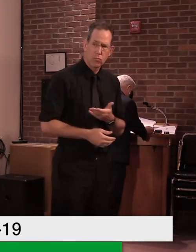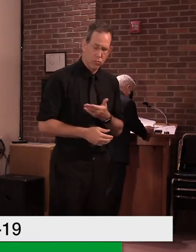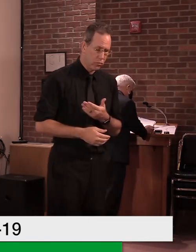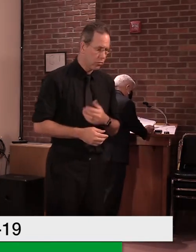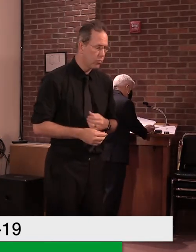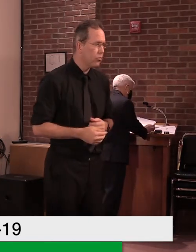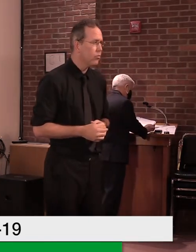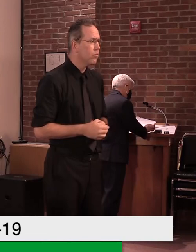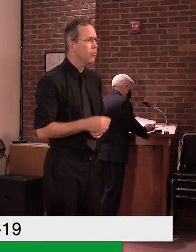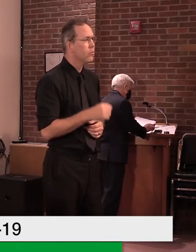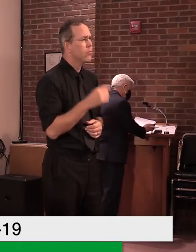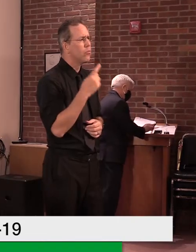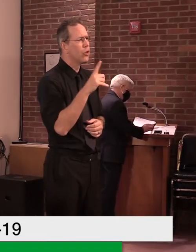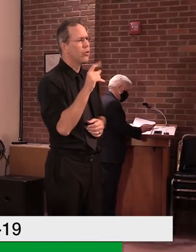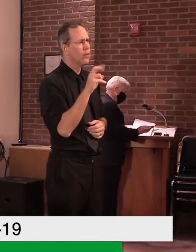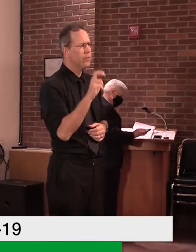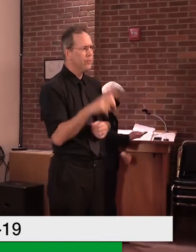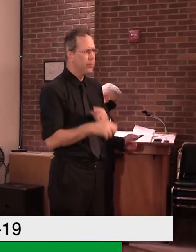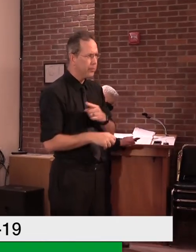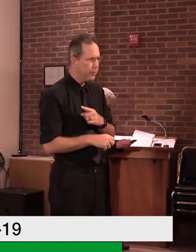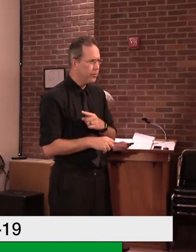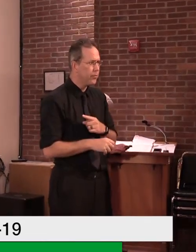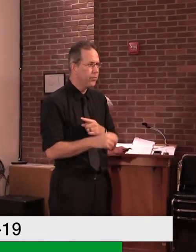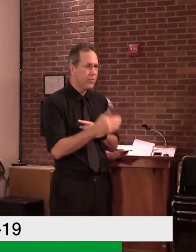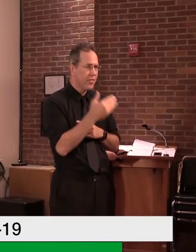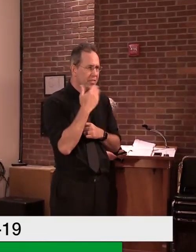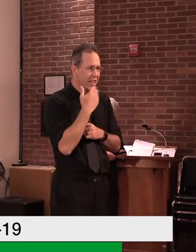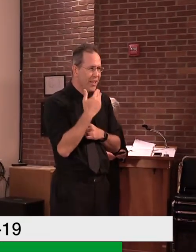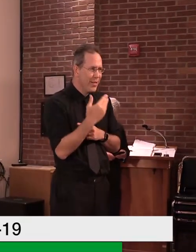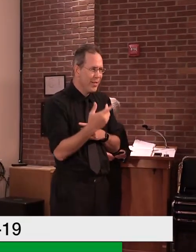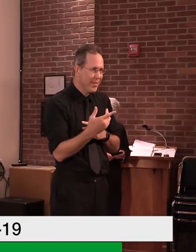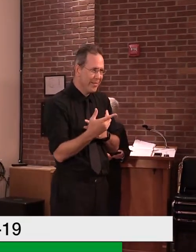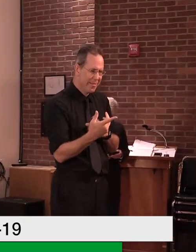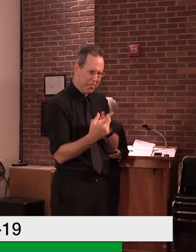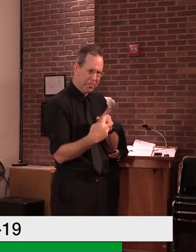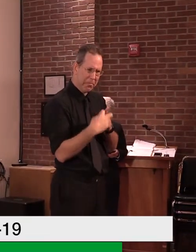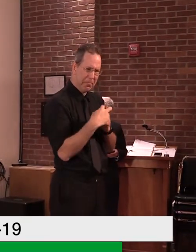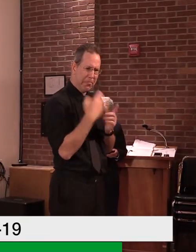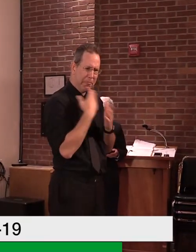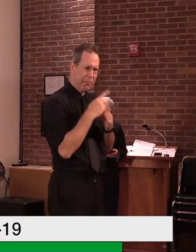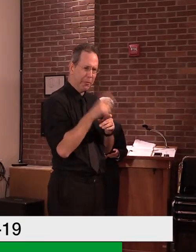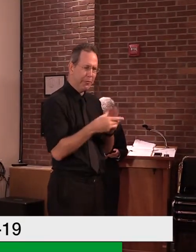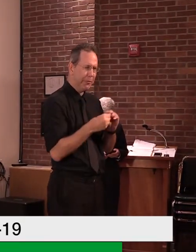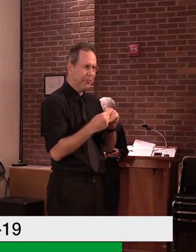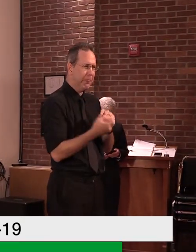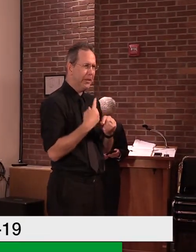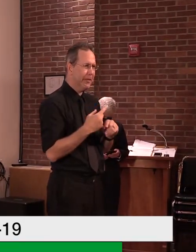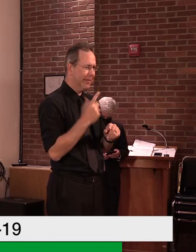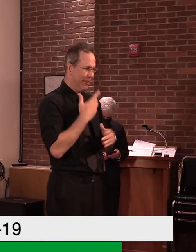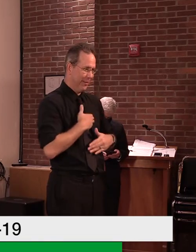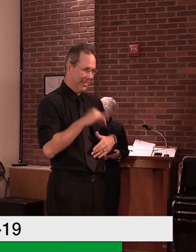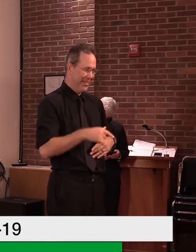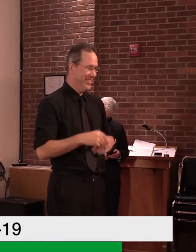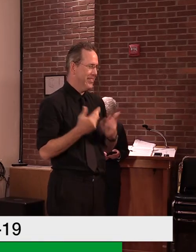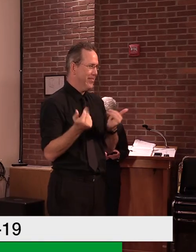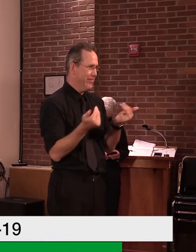Good morning, Wilson. You're very upbeat this morning. Thank you. Appreciate that. The